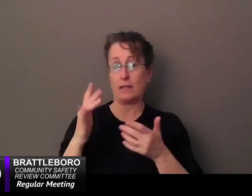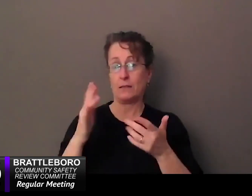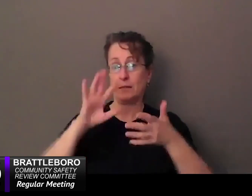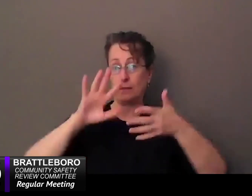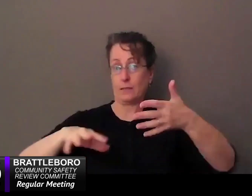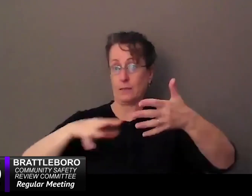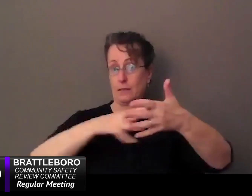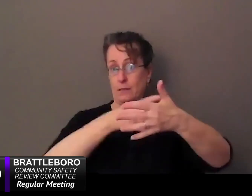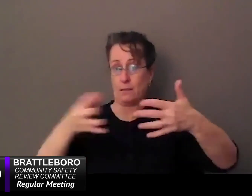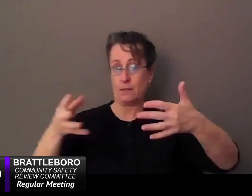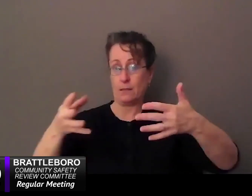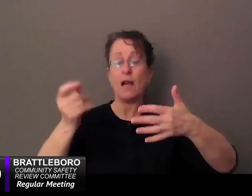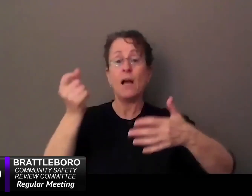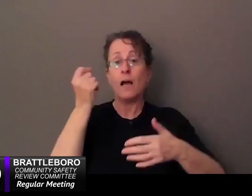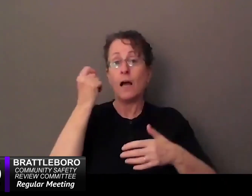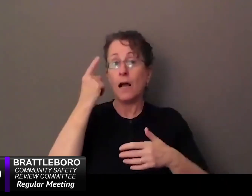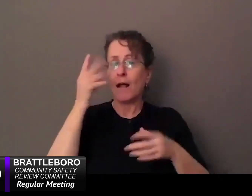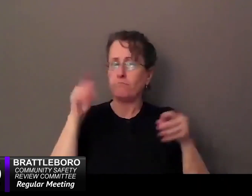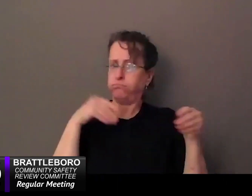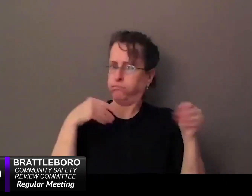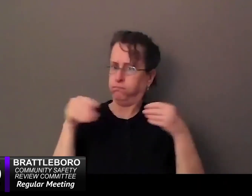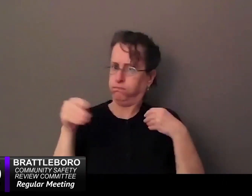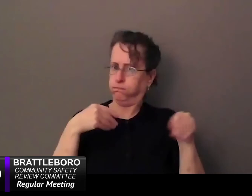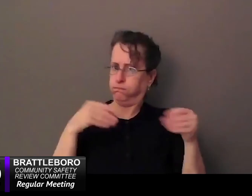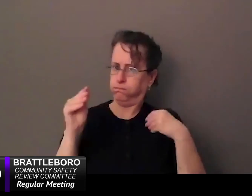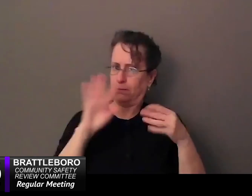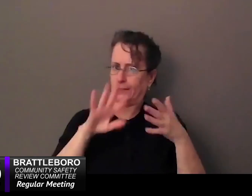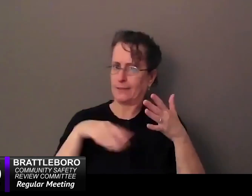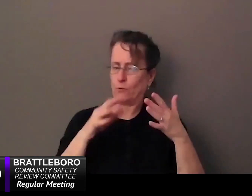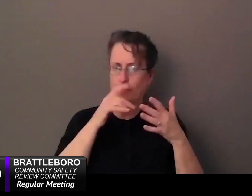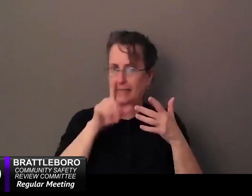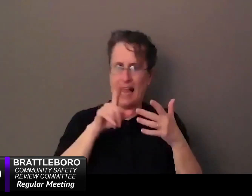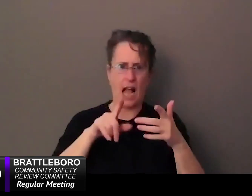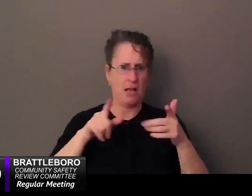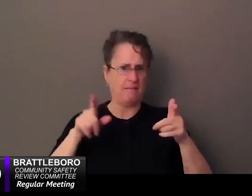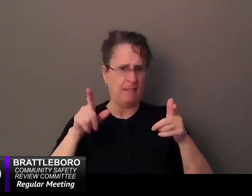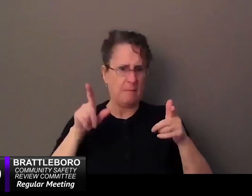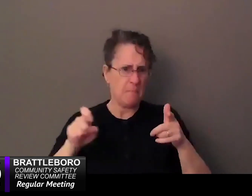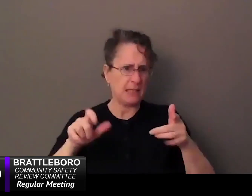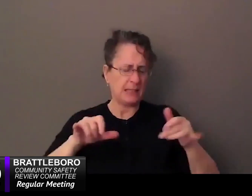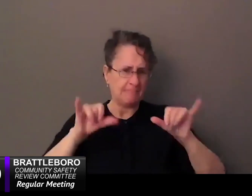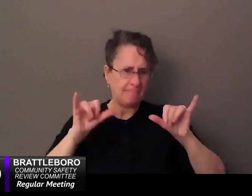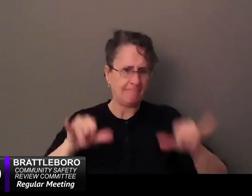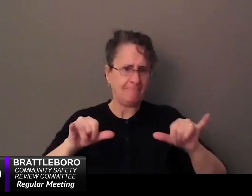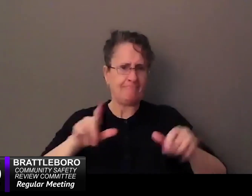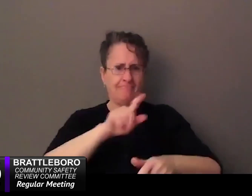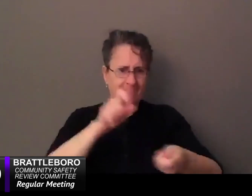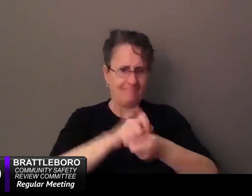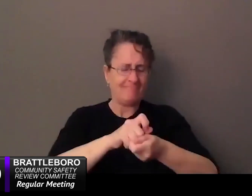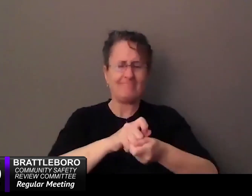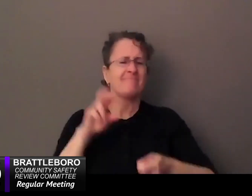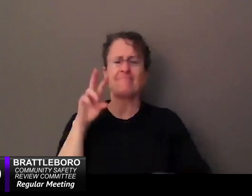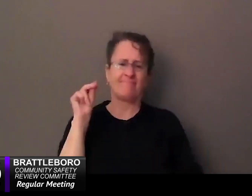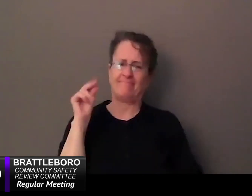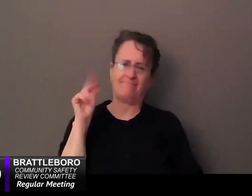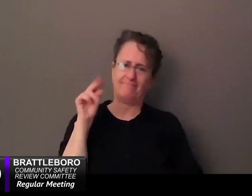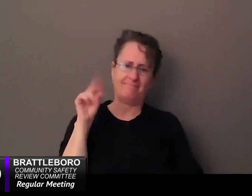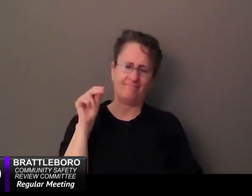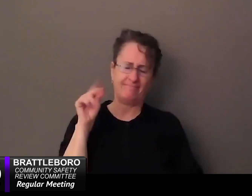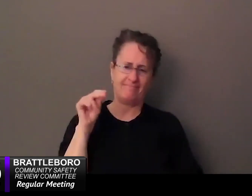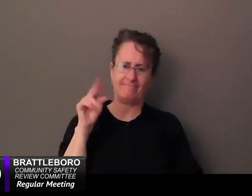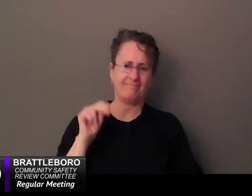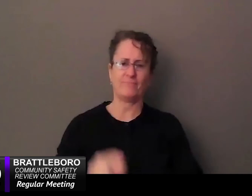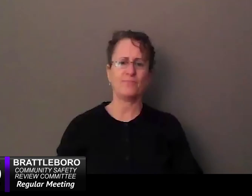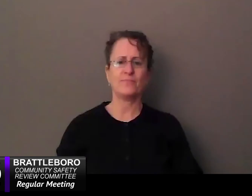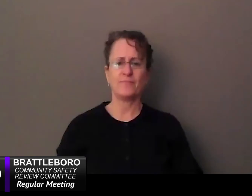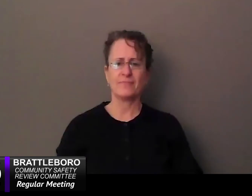we intentionally made fairly flexible and broad because we wanted to make sure the committee had the opportunity to make, you know, was empowered